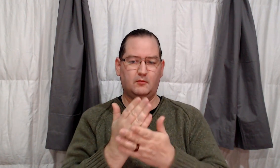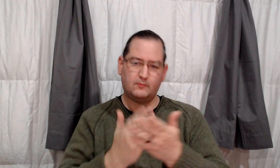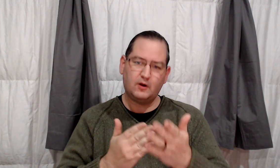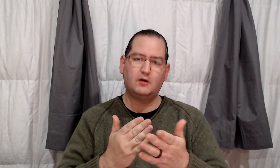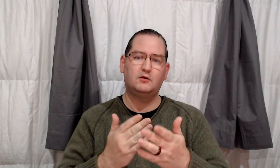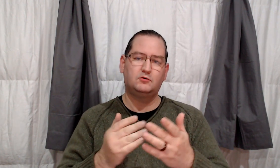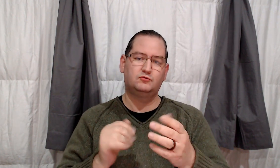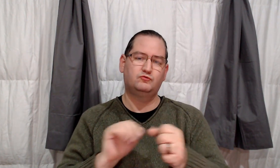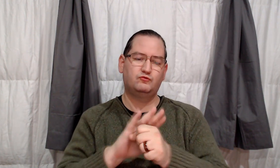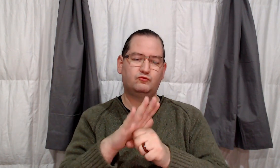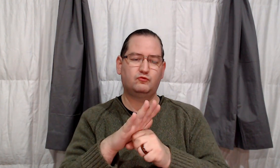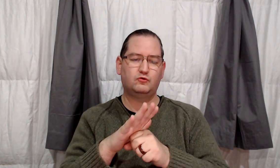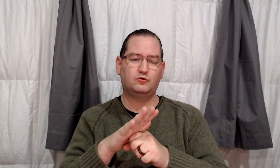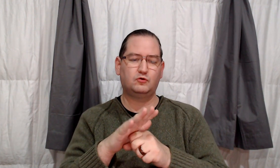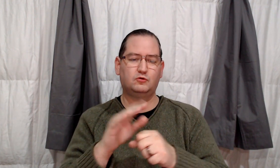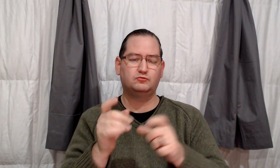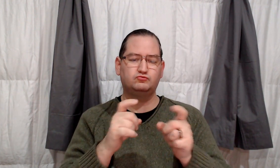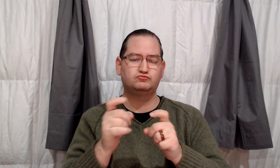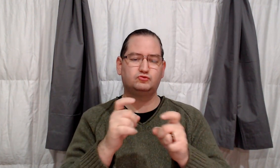allowing those signals to occur.